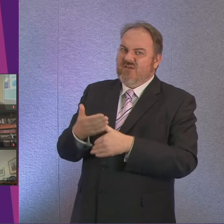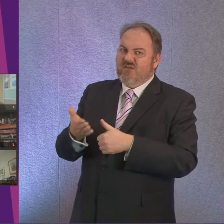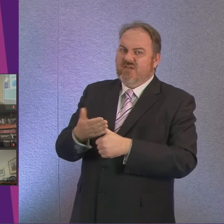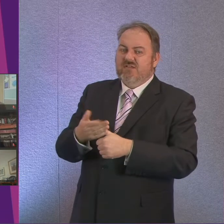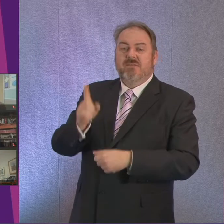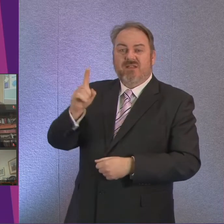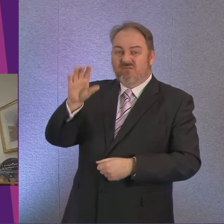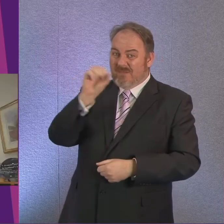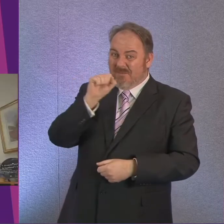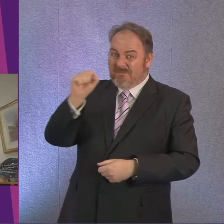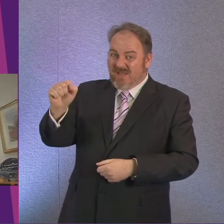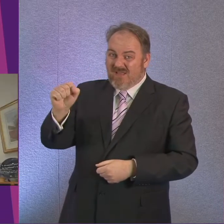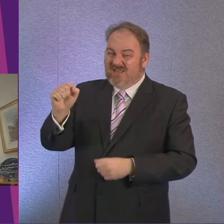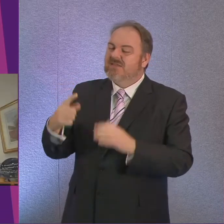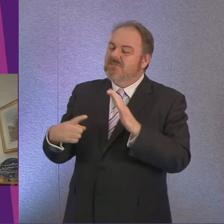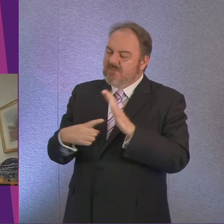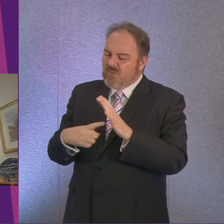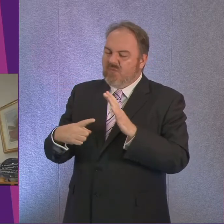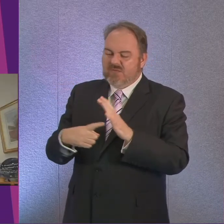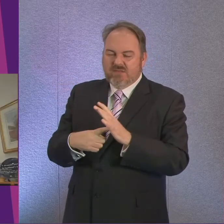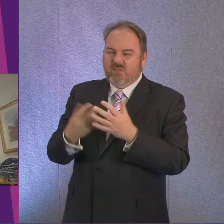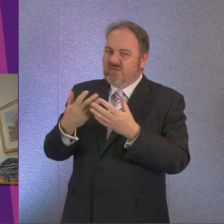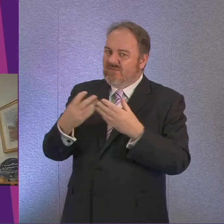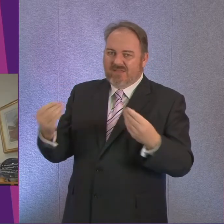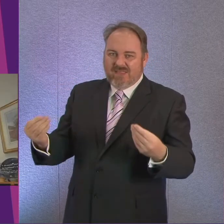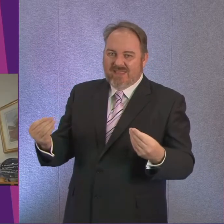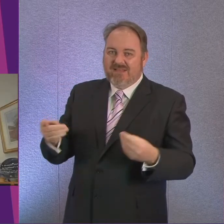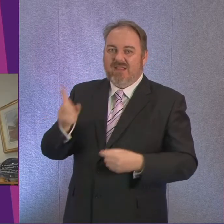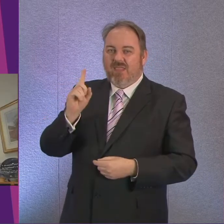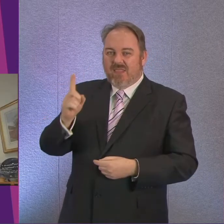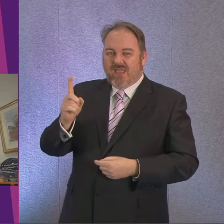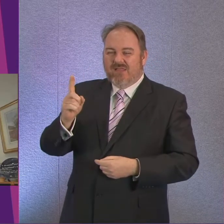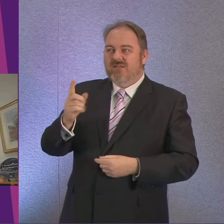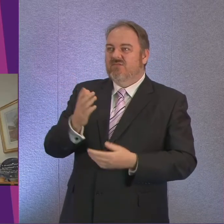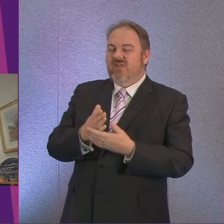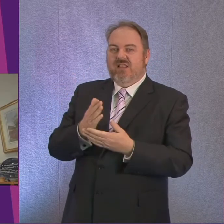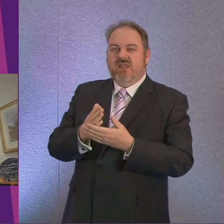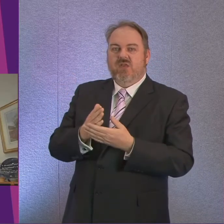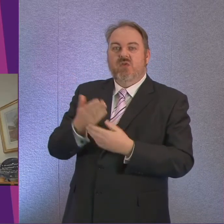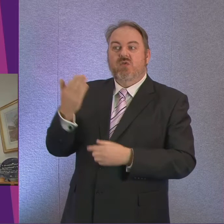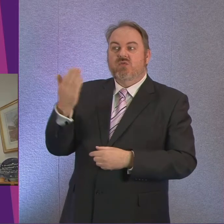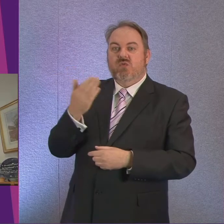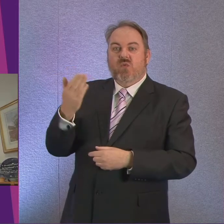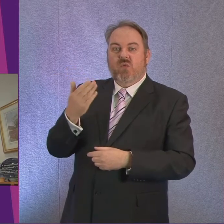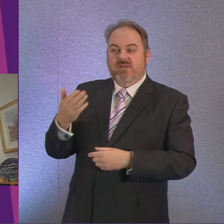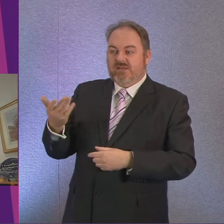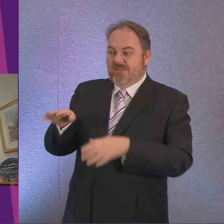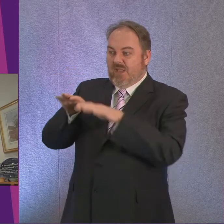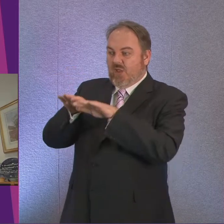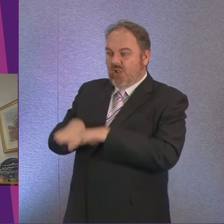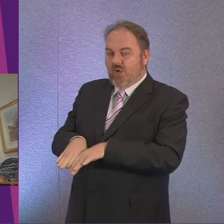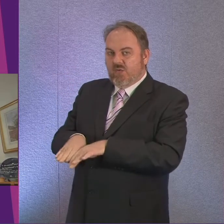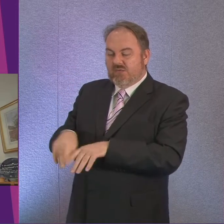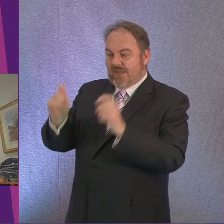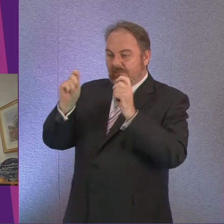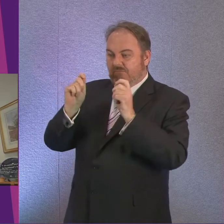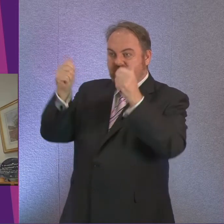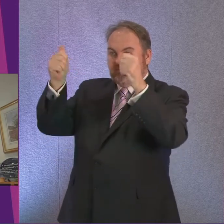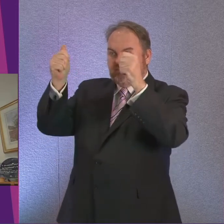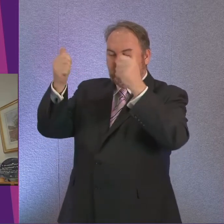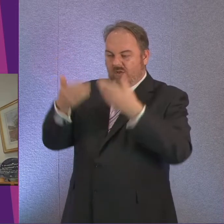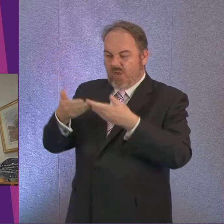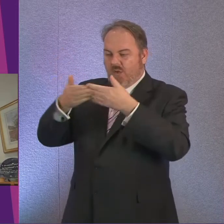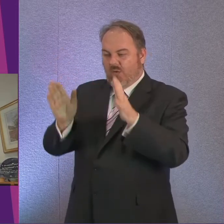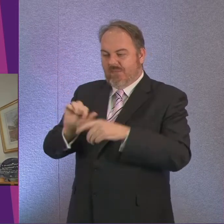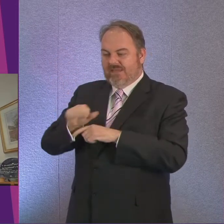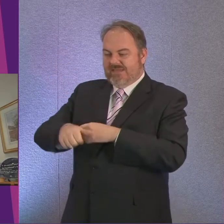here is that I don't envisage schools quite simply being able to go from being closed today